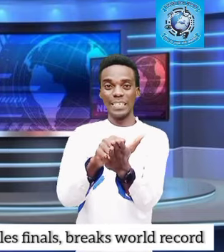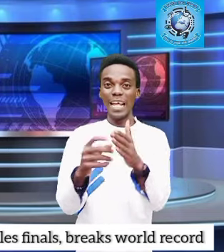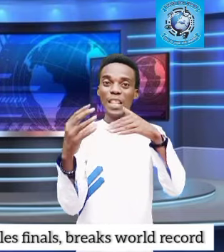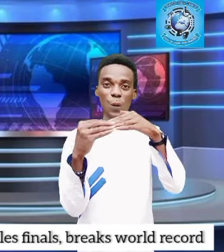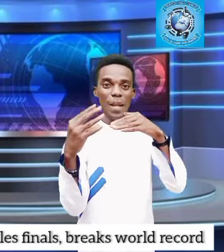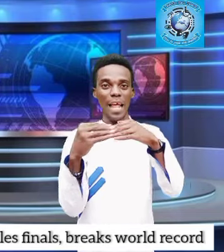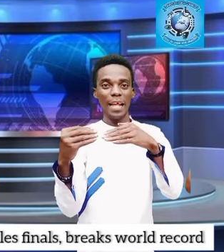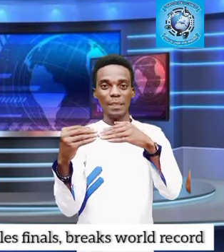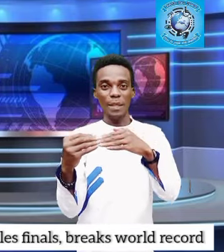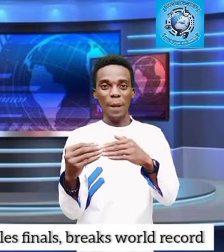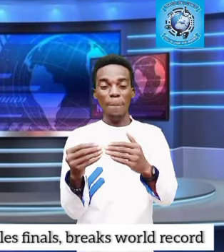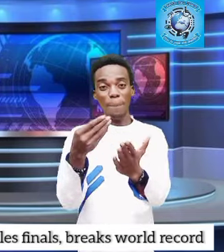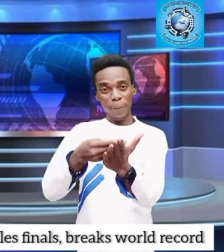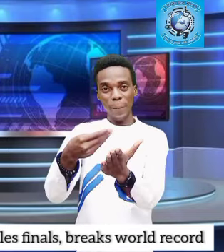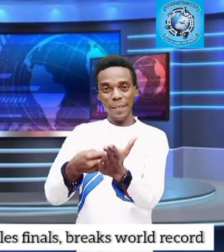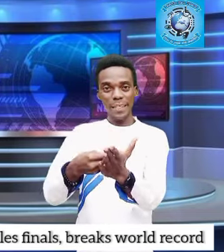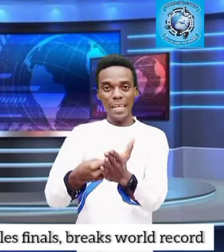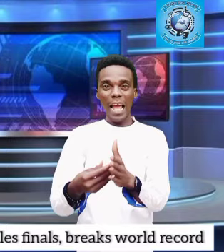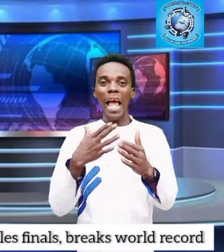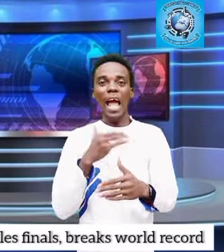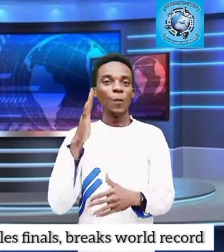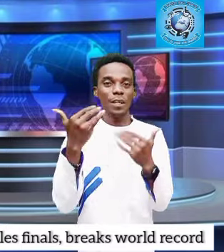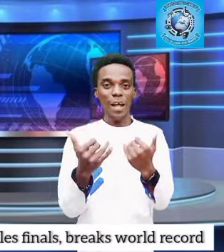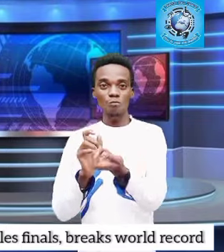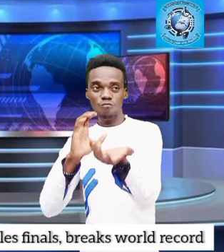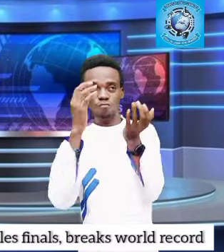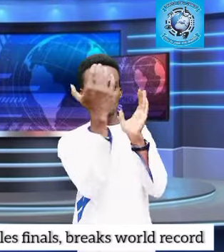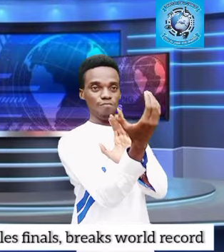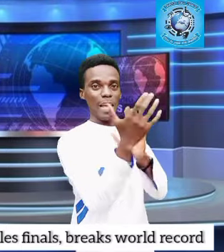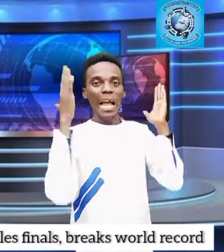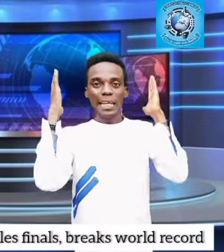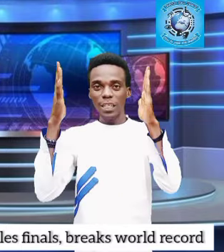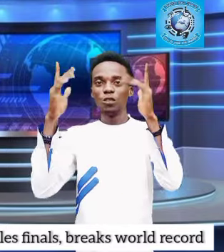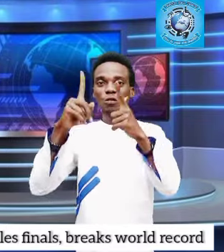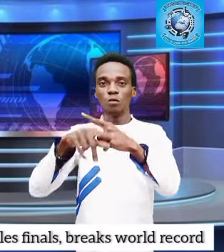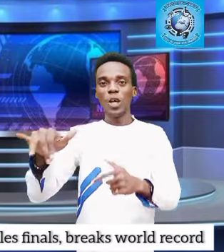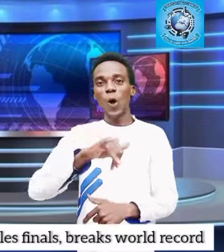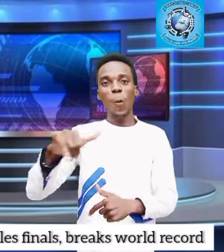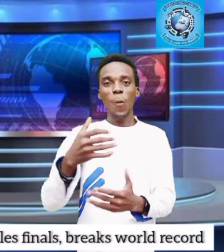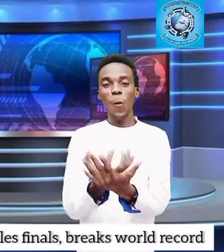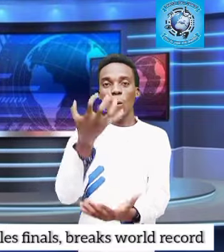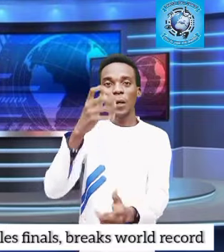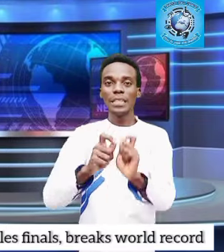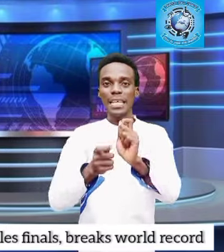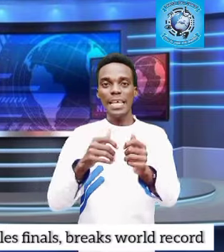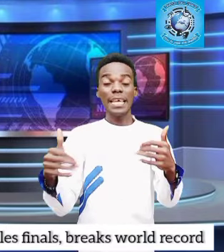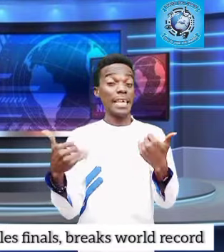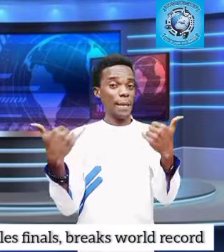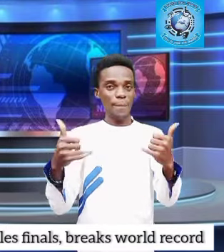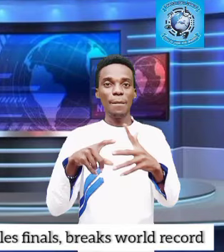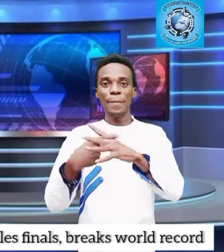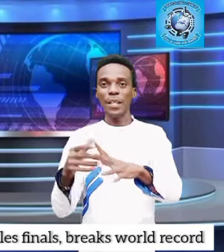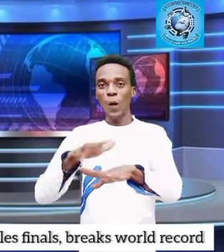$100,000 prize money and will now turn her attention to the Commonwealth Games beginning on